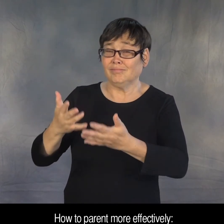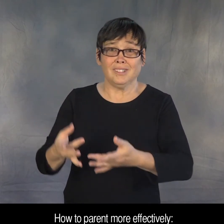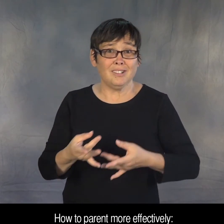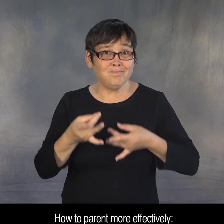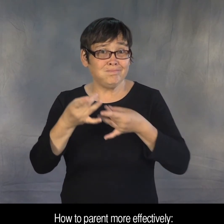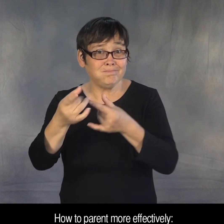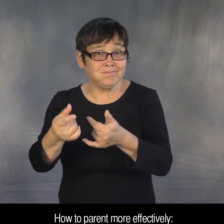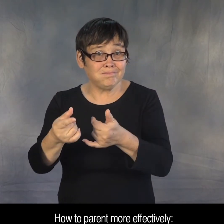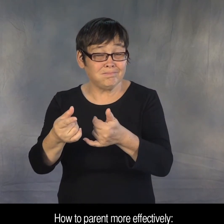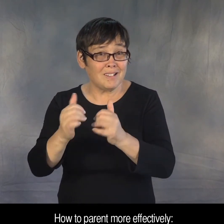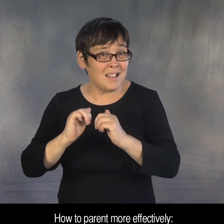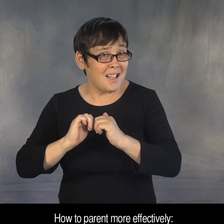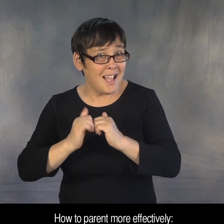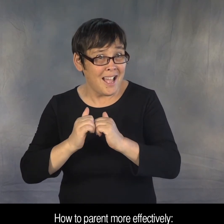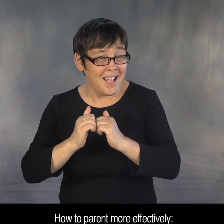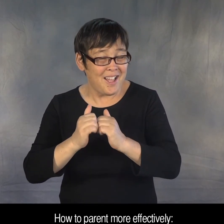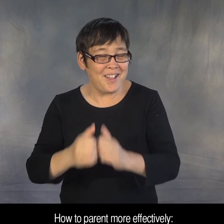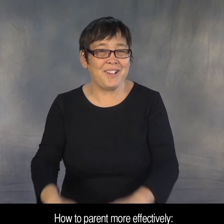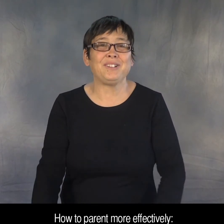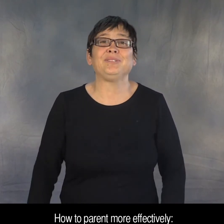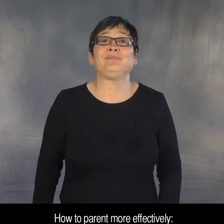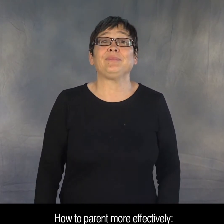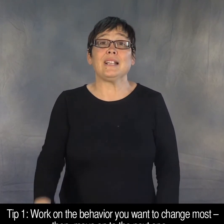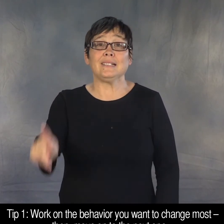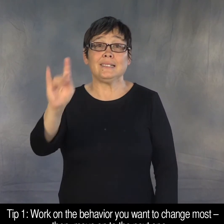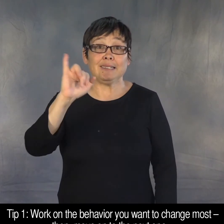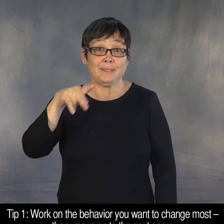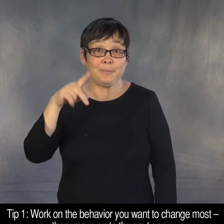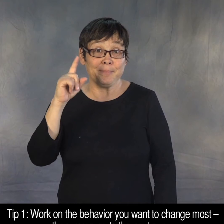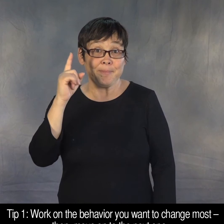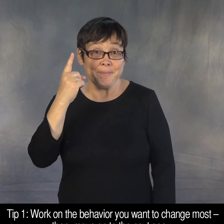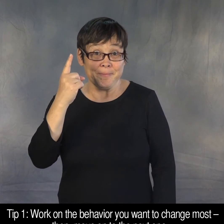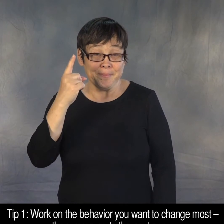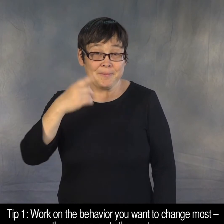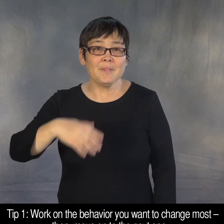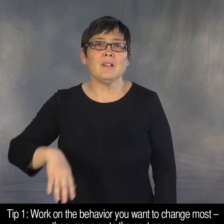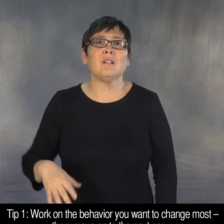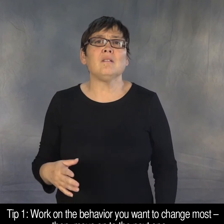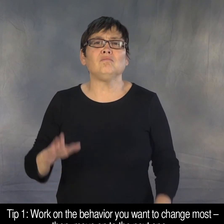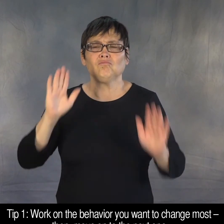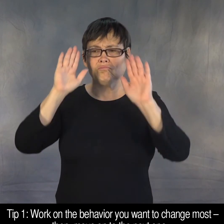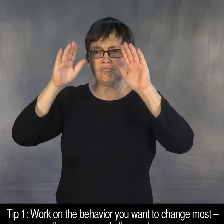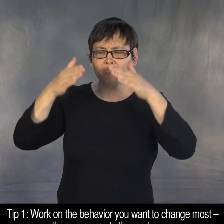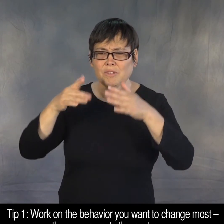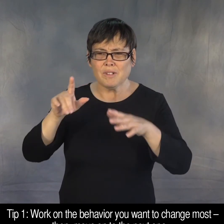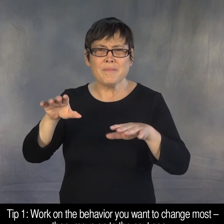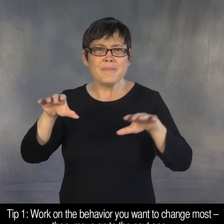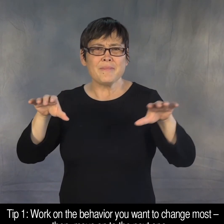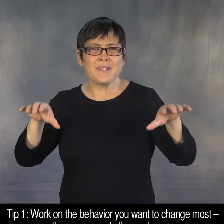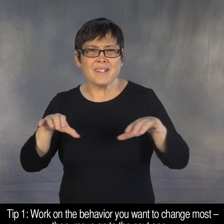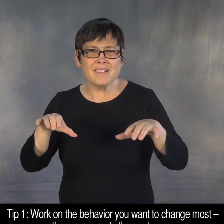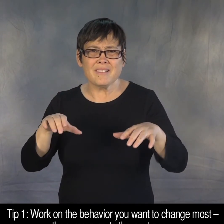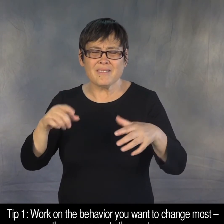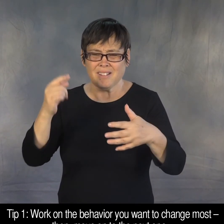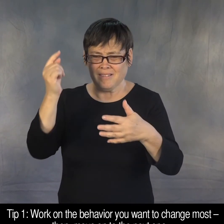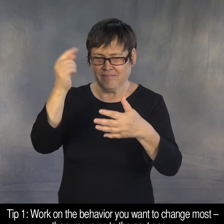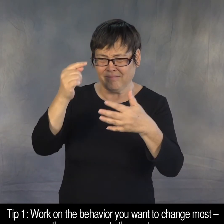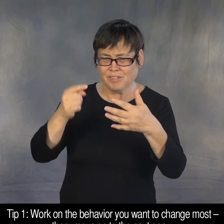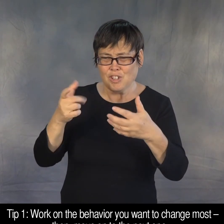How to parent more effectively. Tip 1. Work on the behavior you want to change the